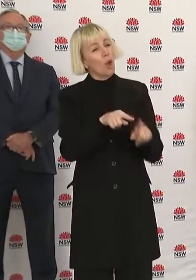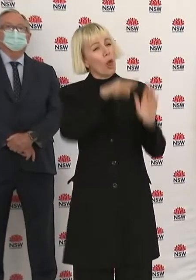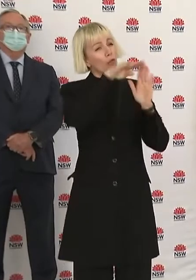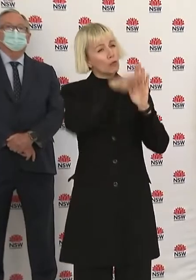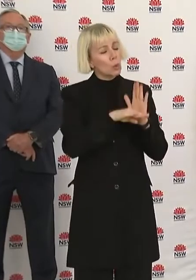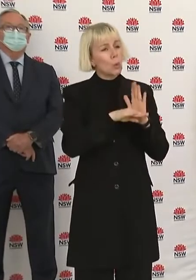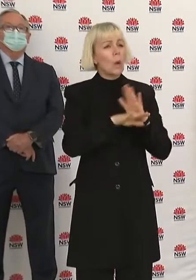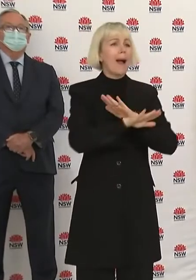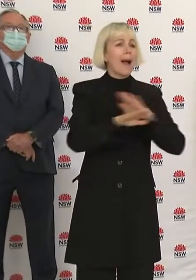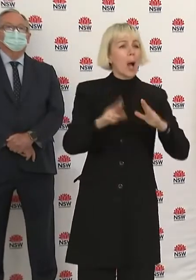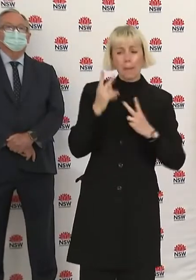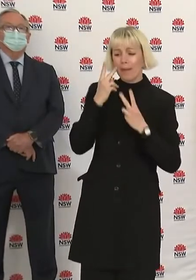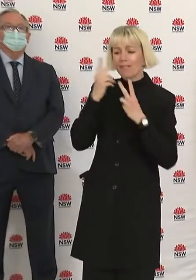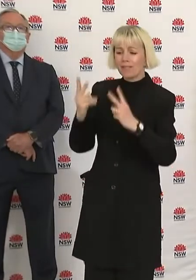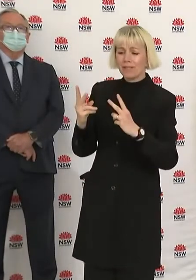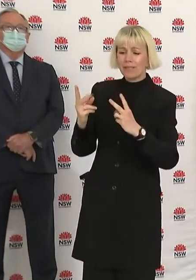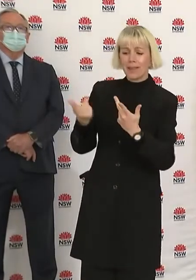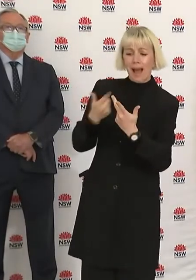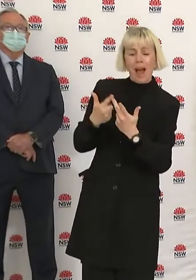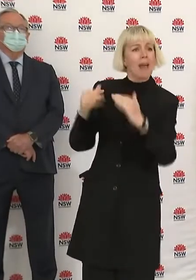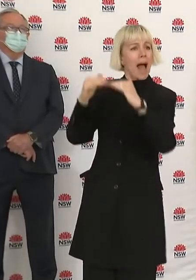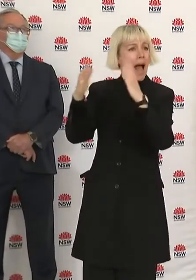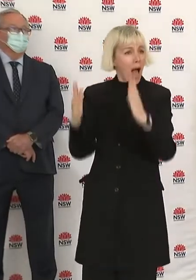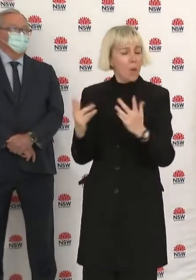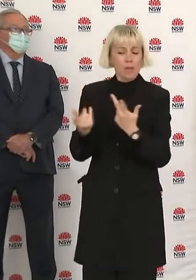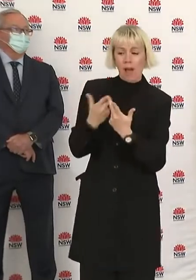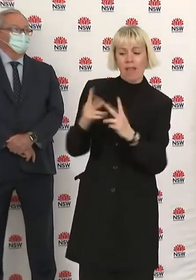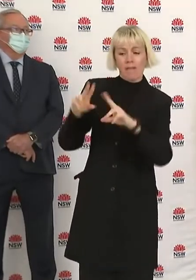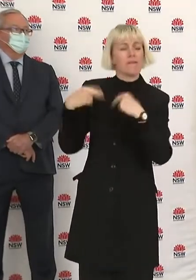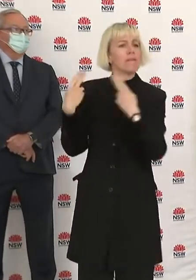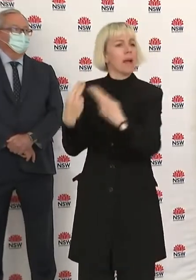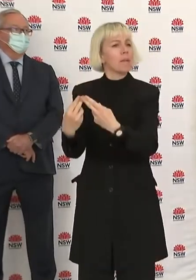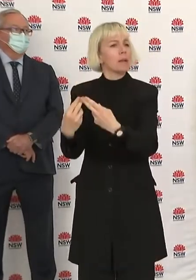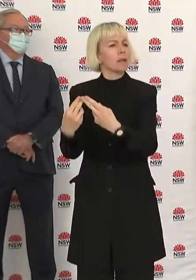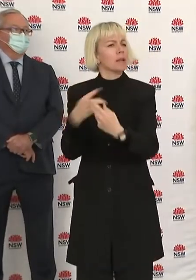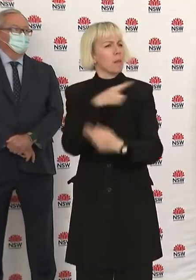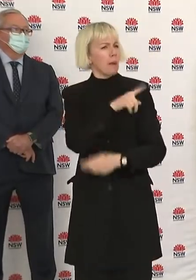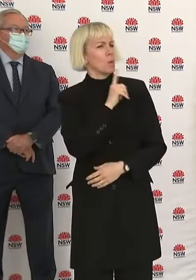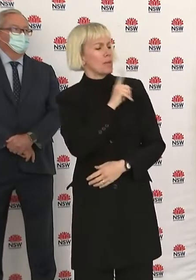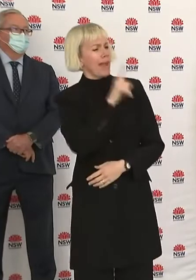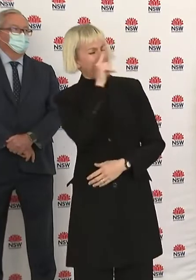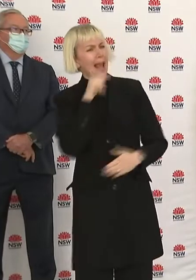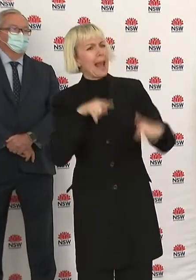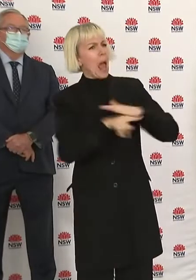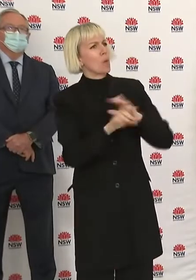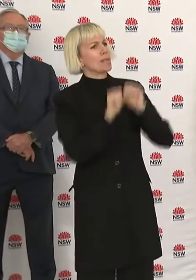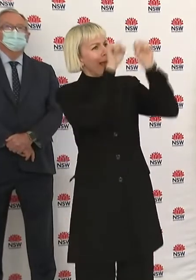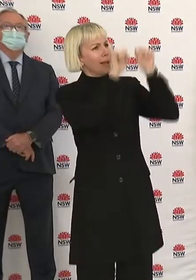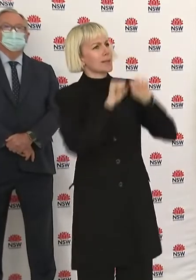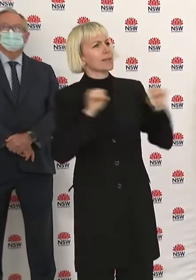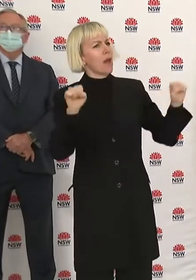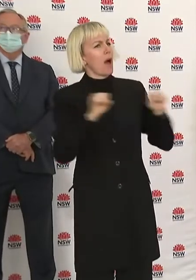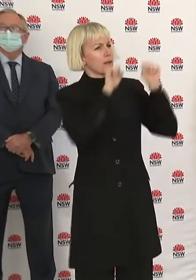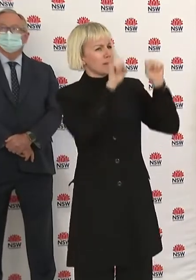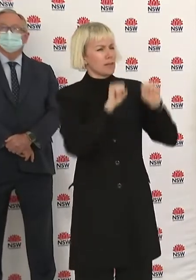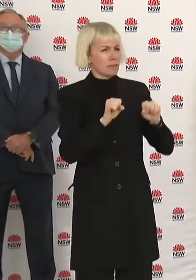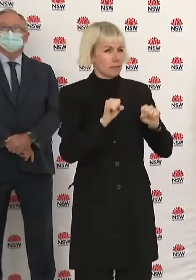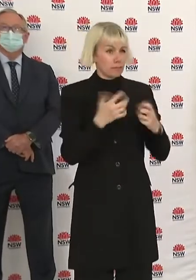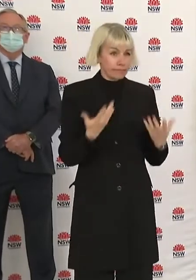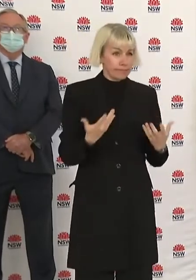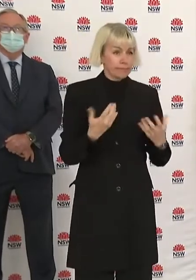allowed to exercise with someone outside the household. How does that work? Is that counterproductive? Mental health is extremely important,